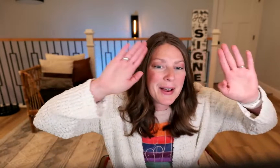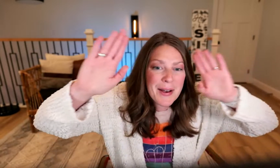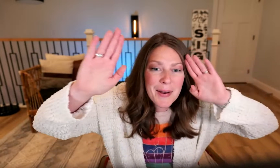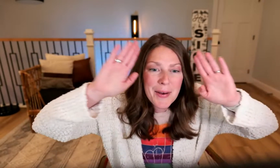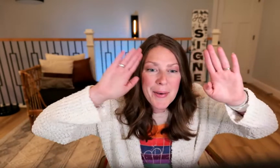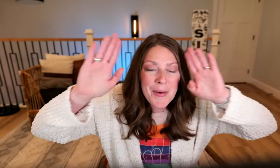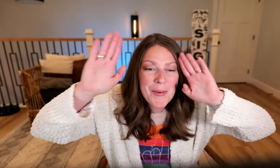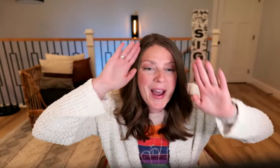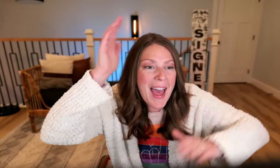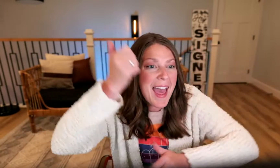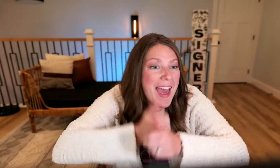Hello,